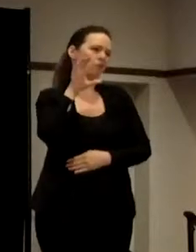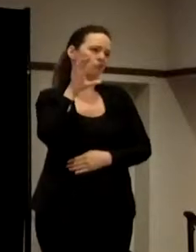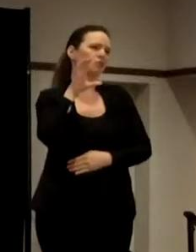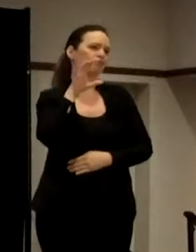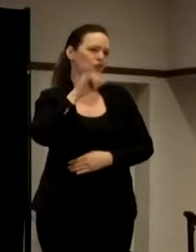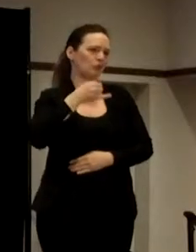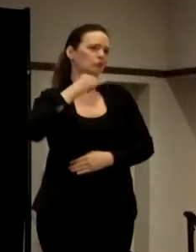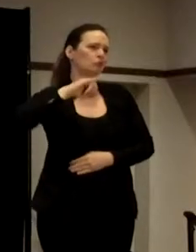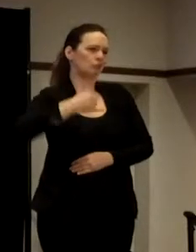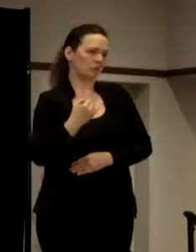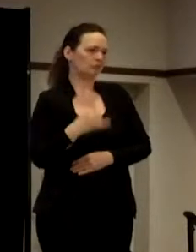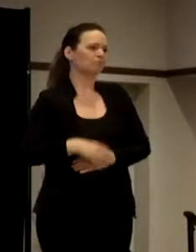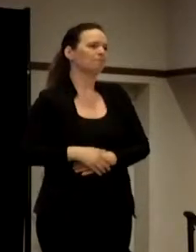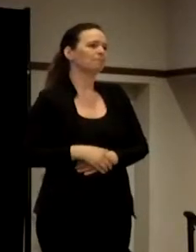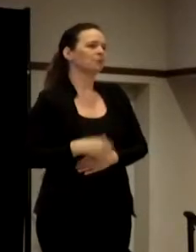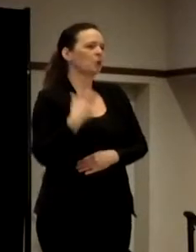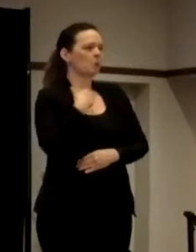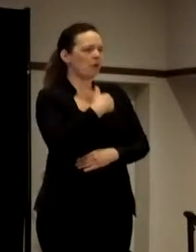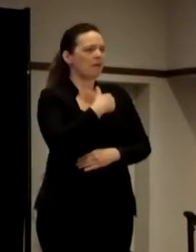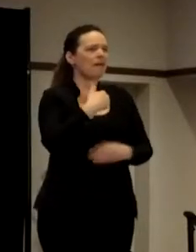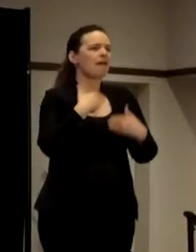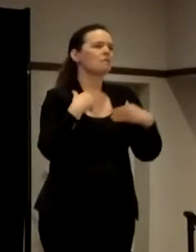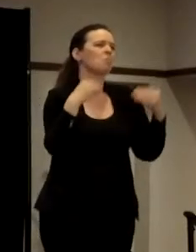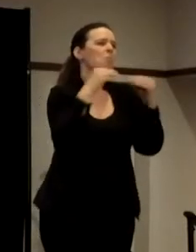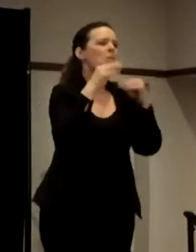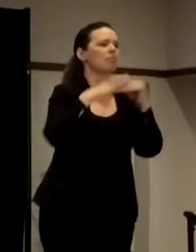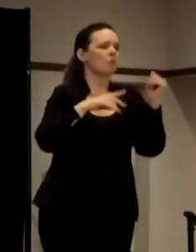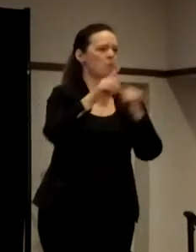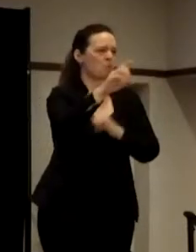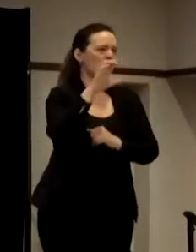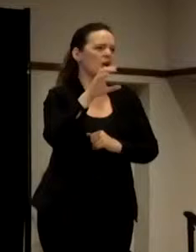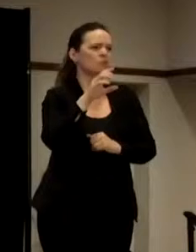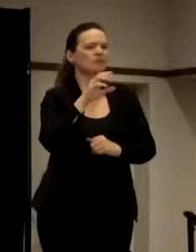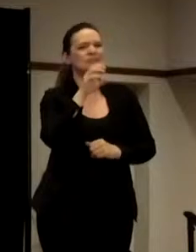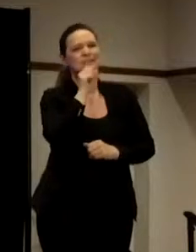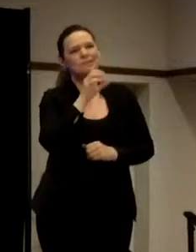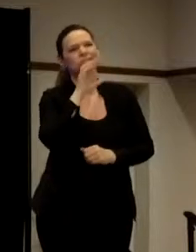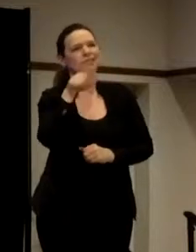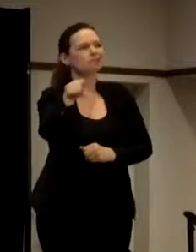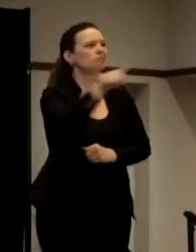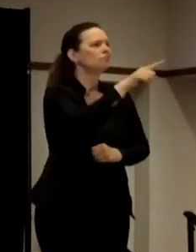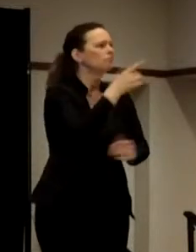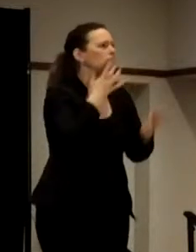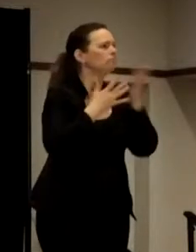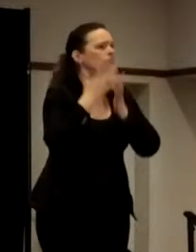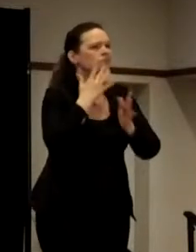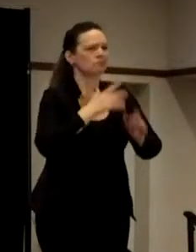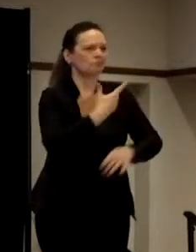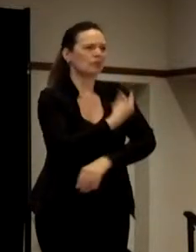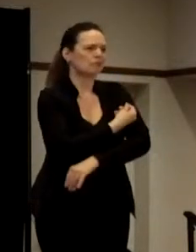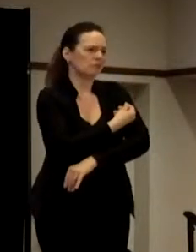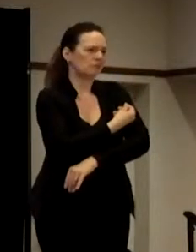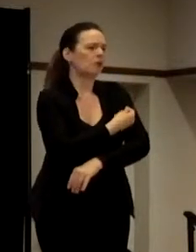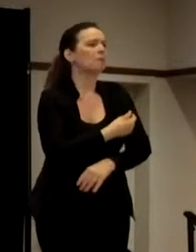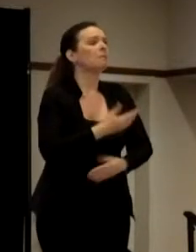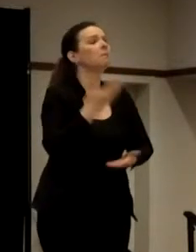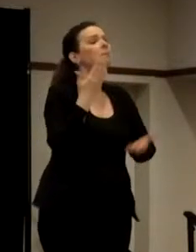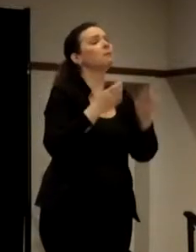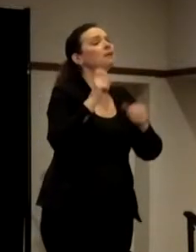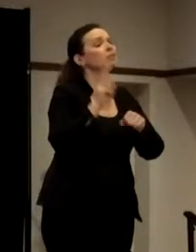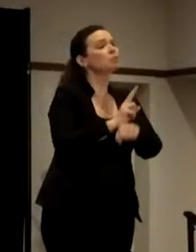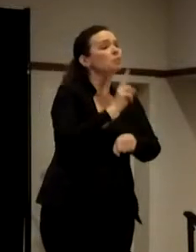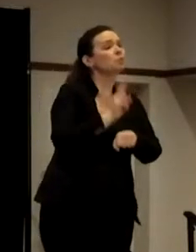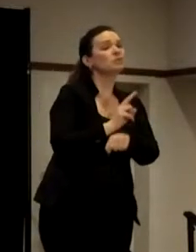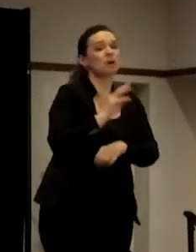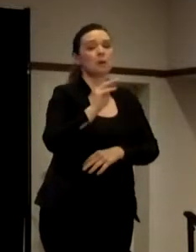couple hundred seniors who need to get vaccinated, we may be in a situation where we have to use Pfizer or Moderna and then just go back for second